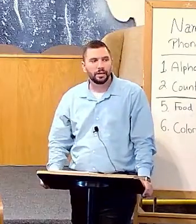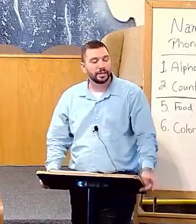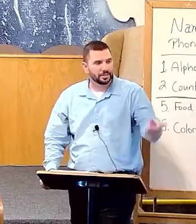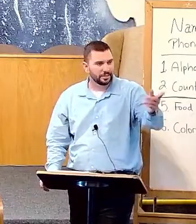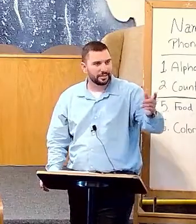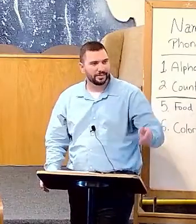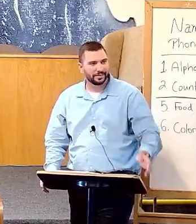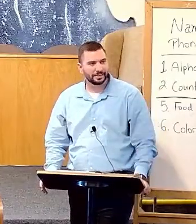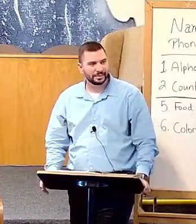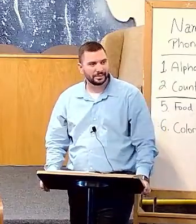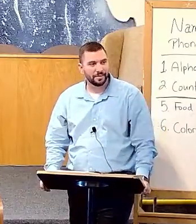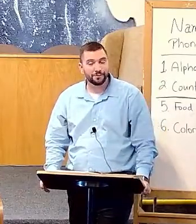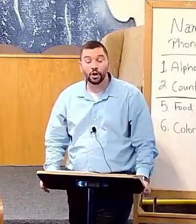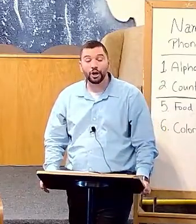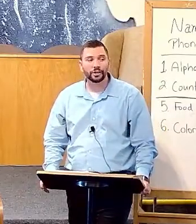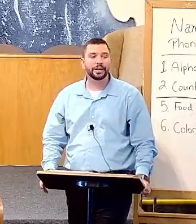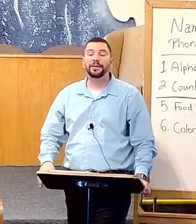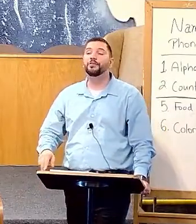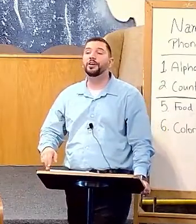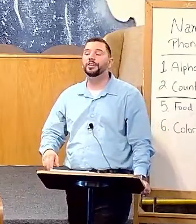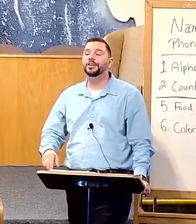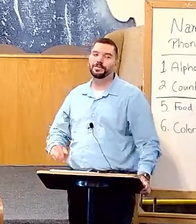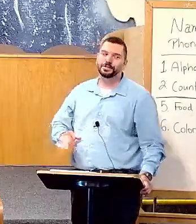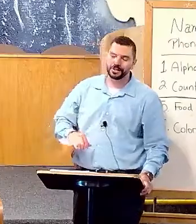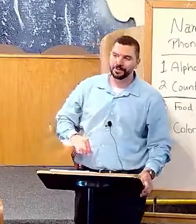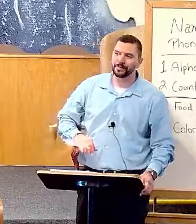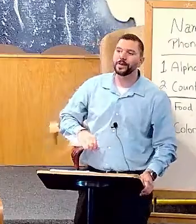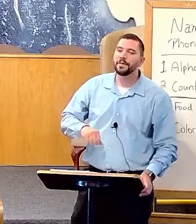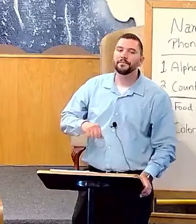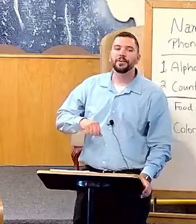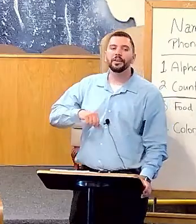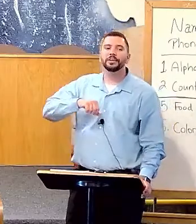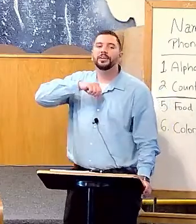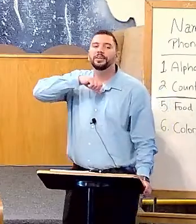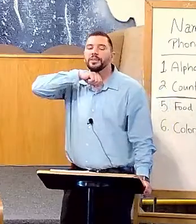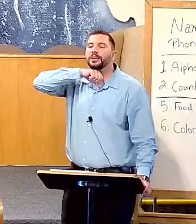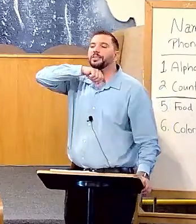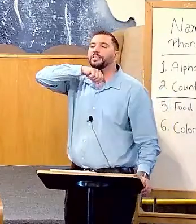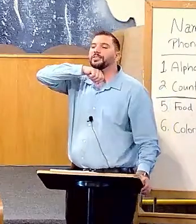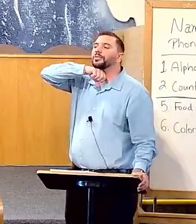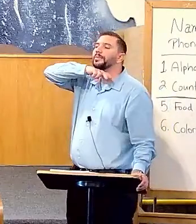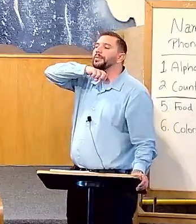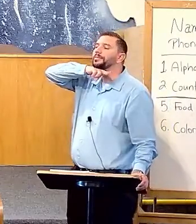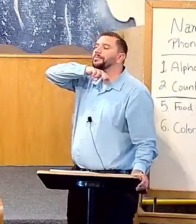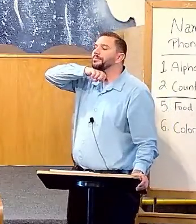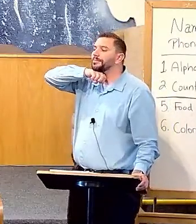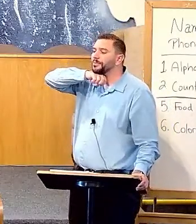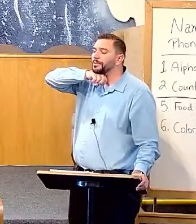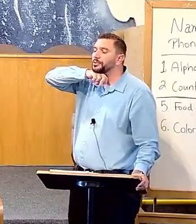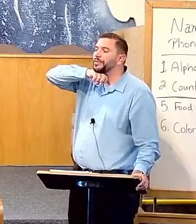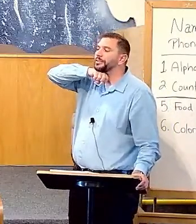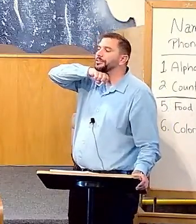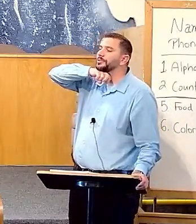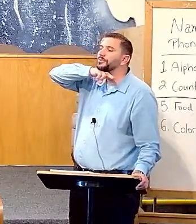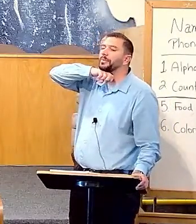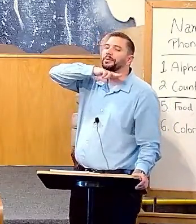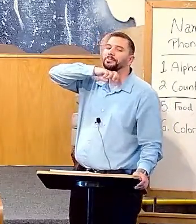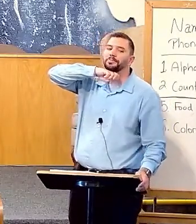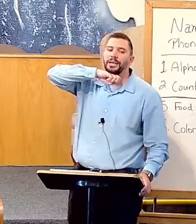sir. Frog. Okay, frog. This is a good one. Frog is ribbit with 2 fingers. Ribbit. And the reason